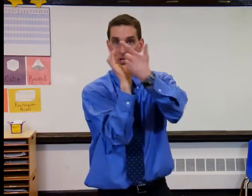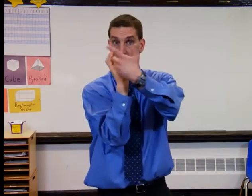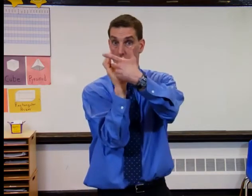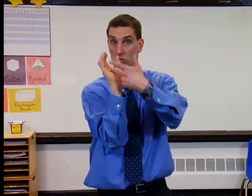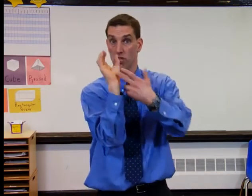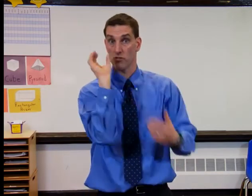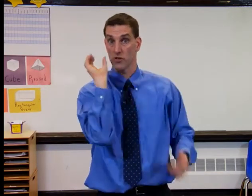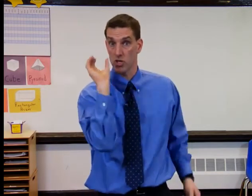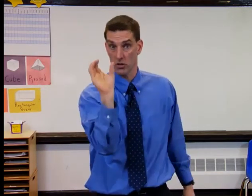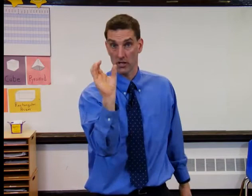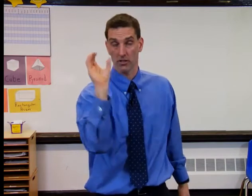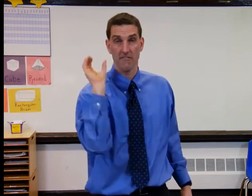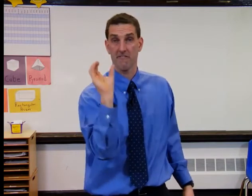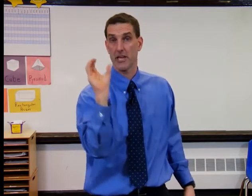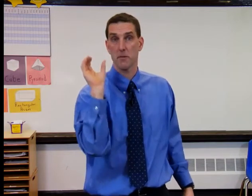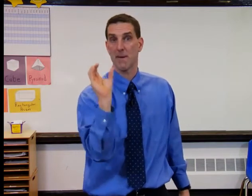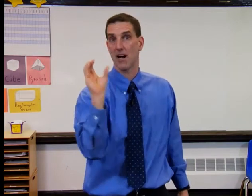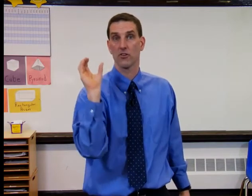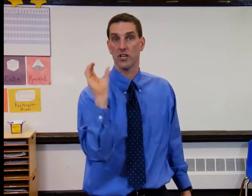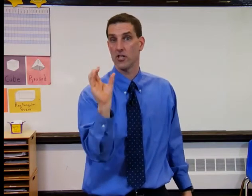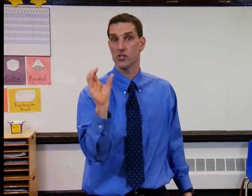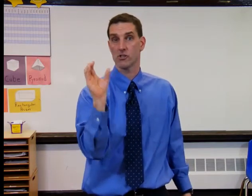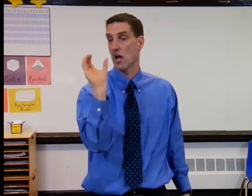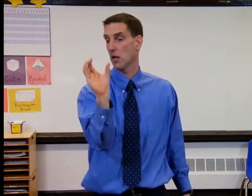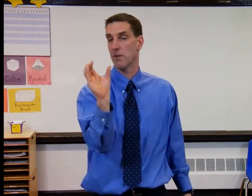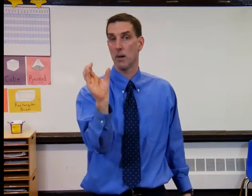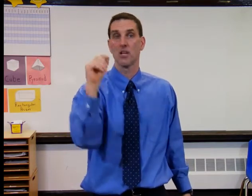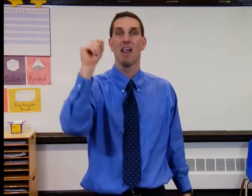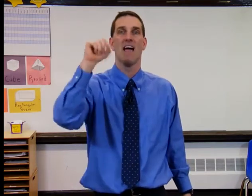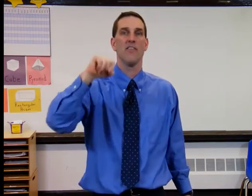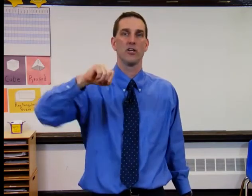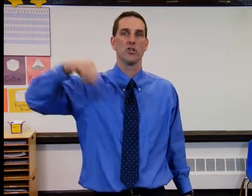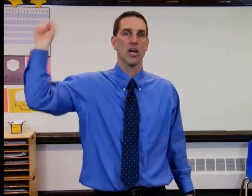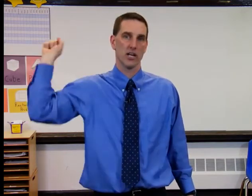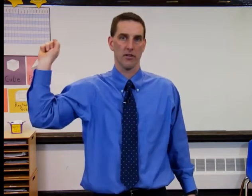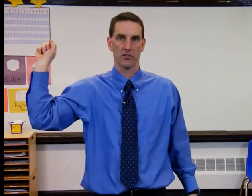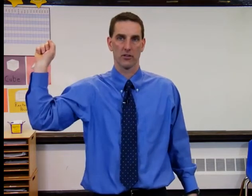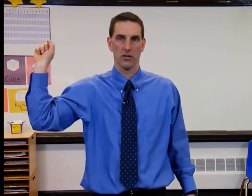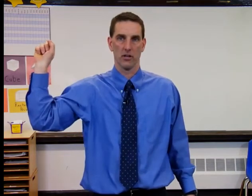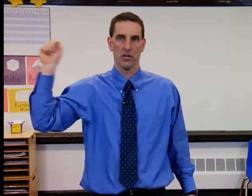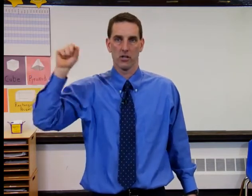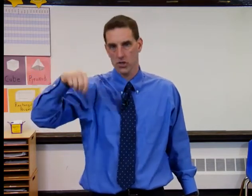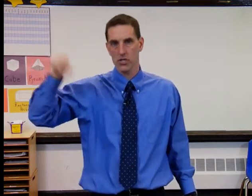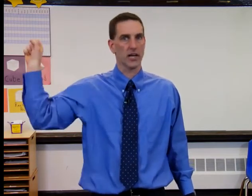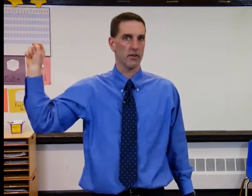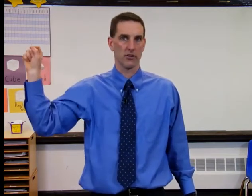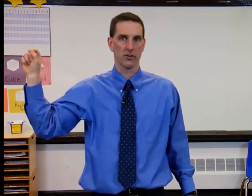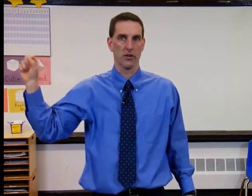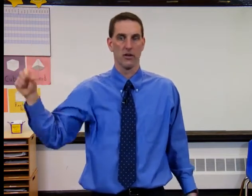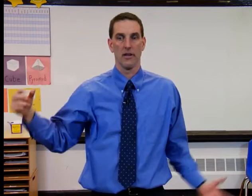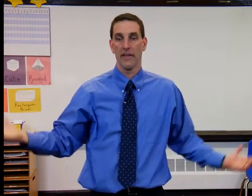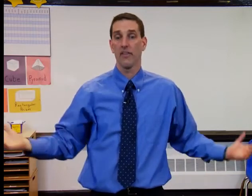U stands for units, like feet, miles, inches, lollipops, and then check your answer. Check your answer. And